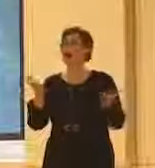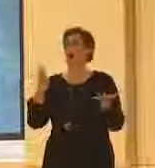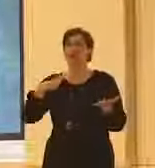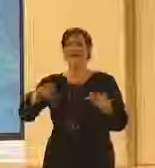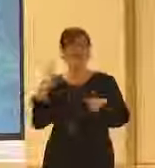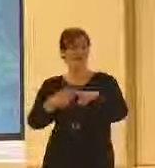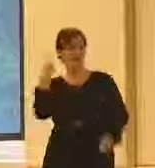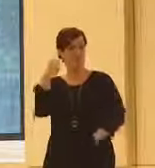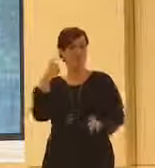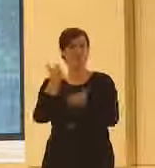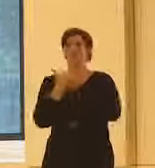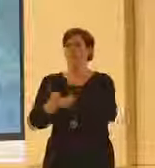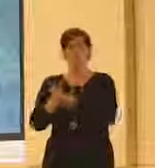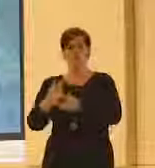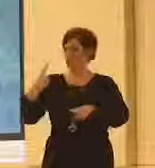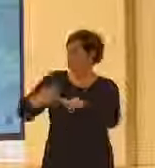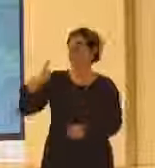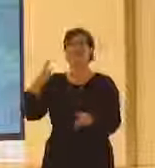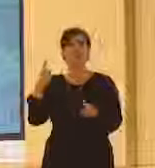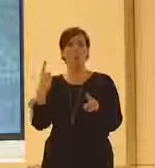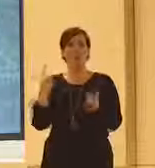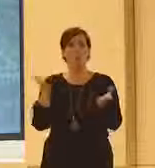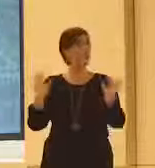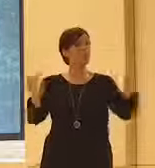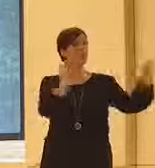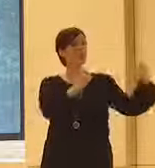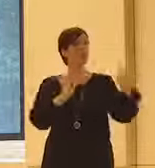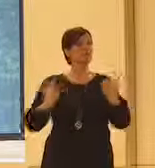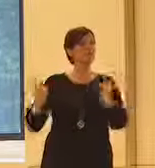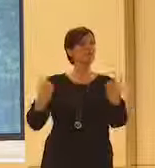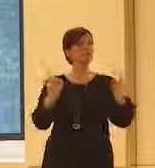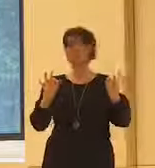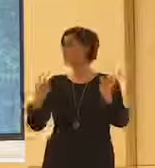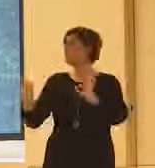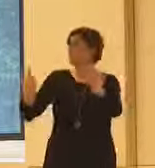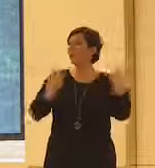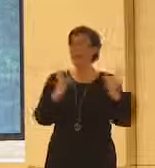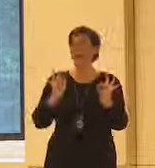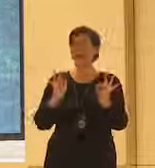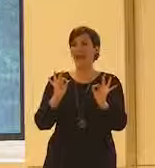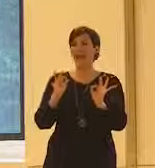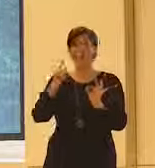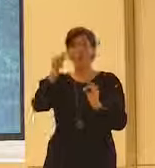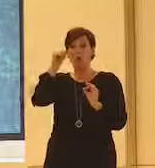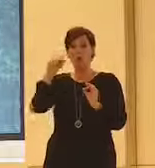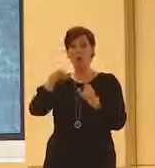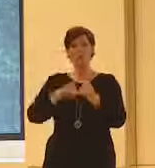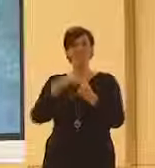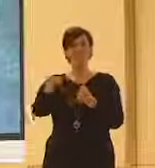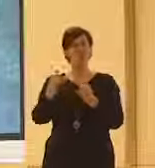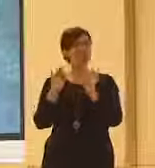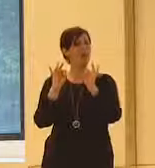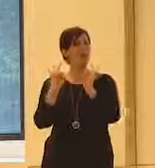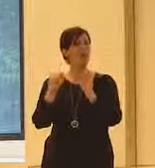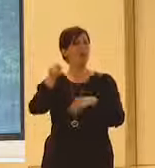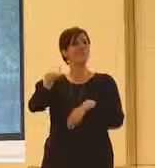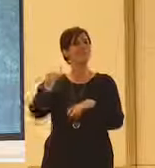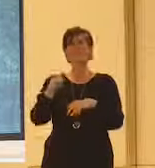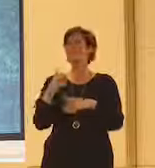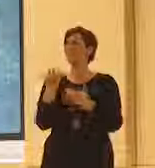and one time she needed quickly support, and there was nothing out there. I